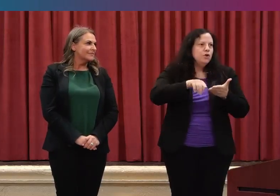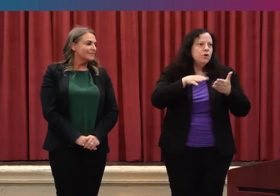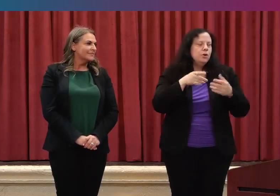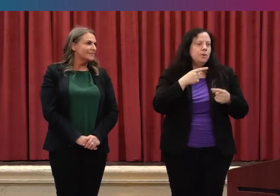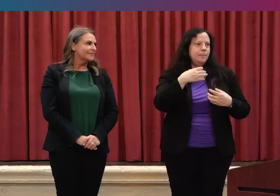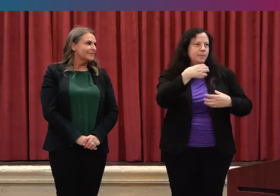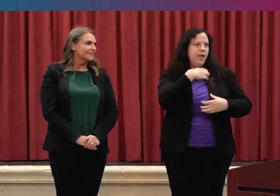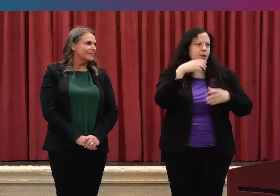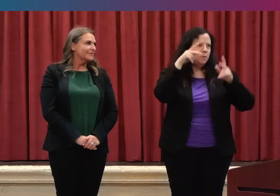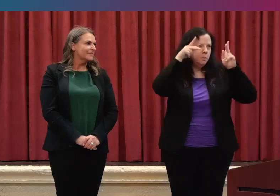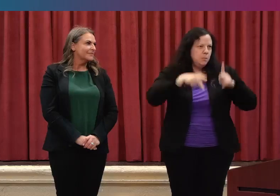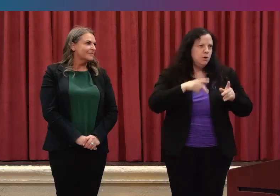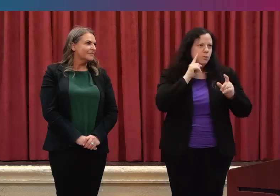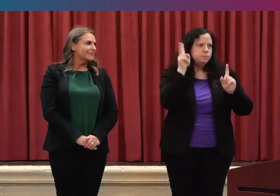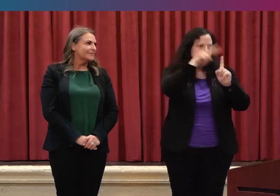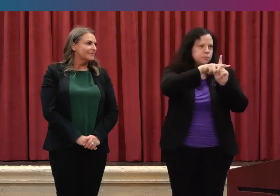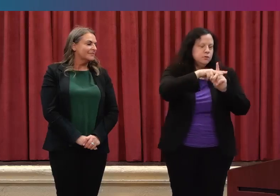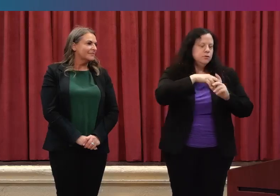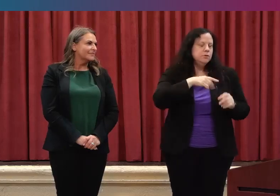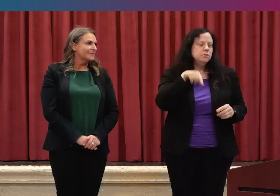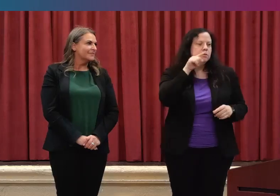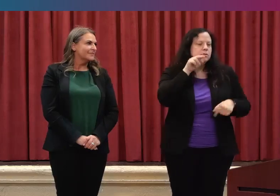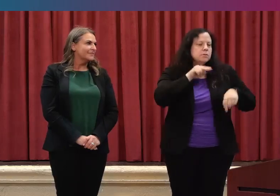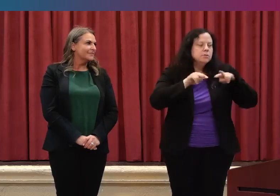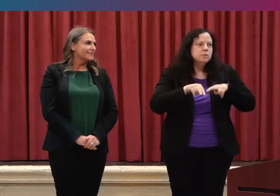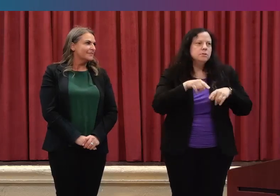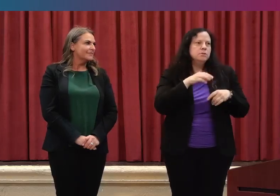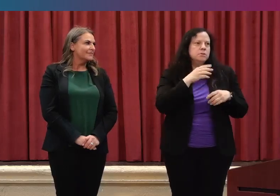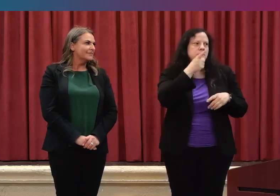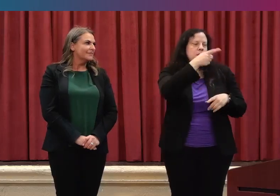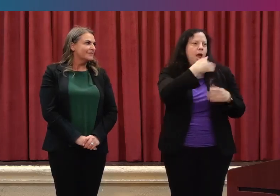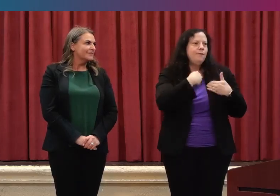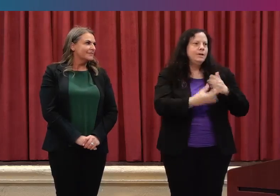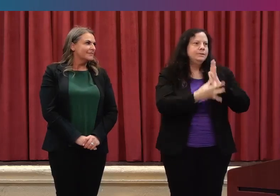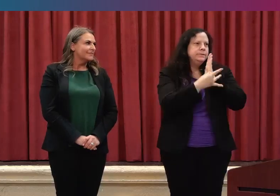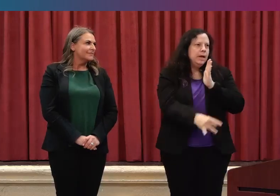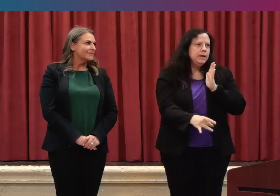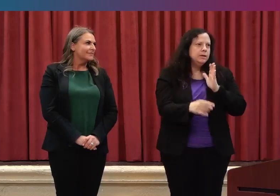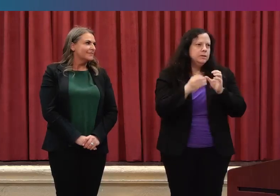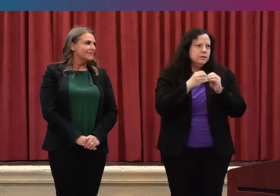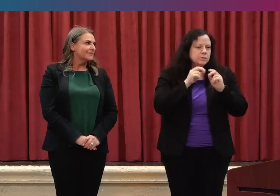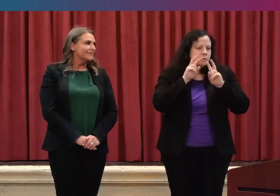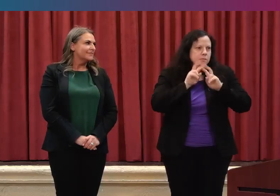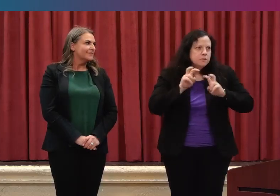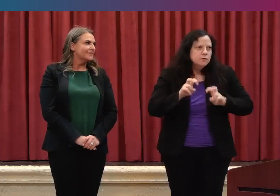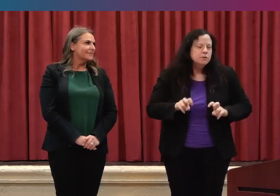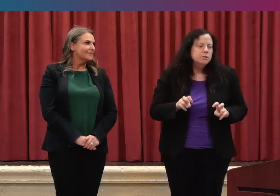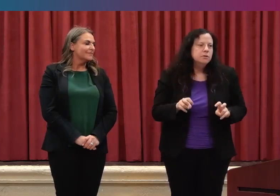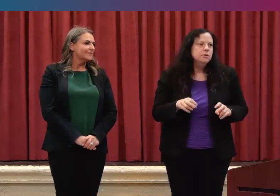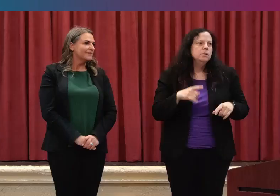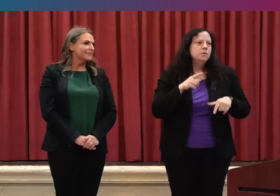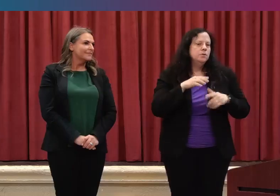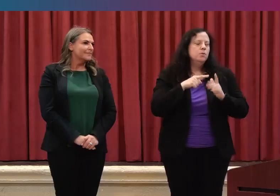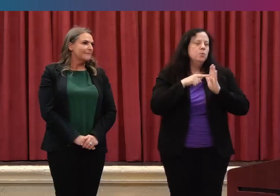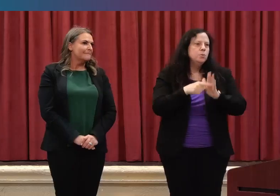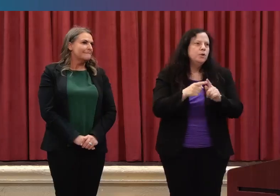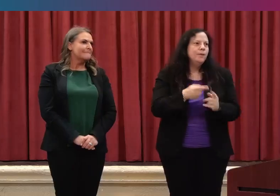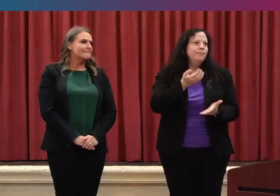So, you know, have a written complaint. They have a complaint process there. You can analyze, find out what that is, and, you know, assess